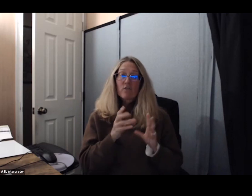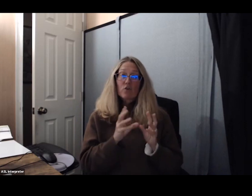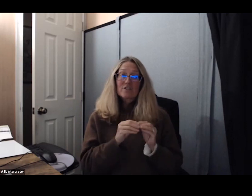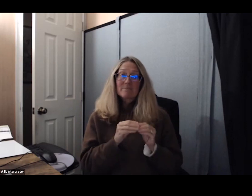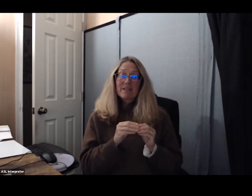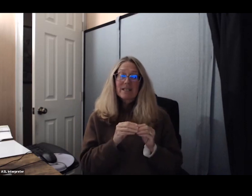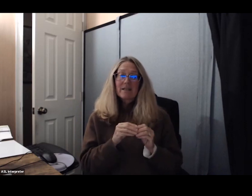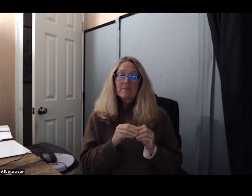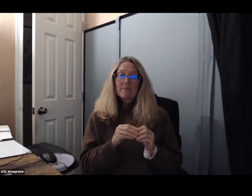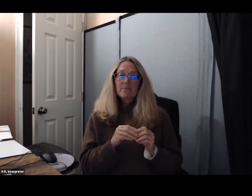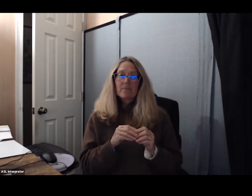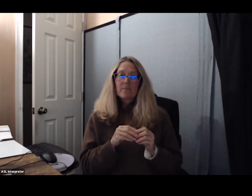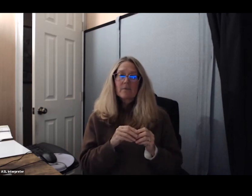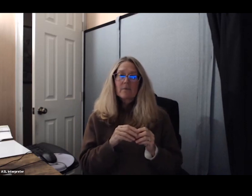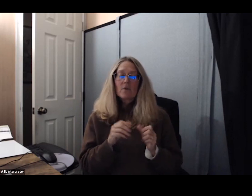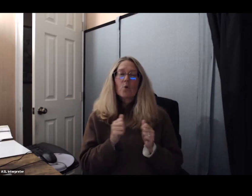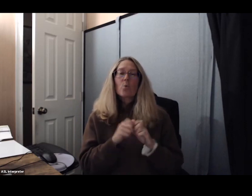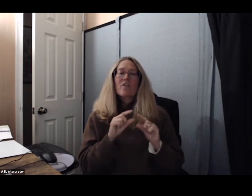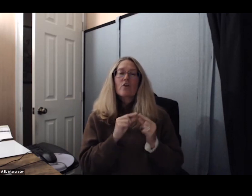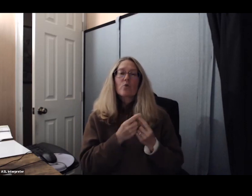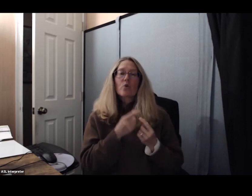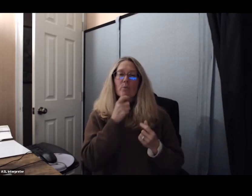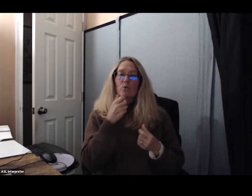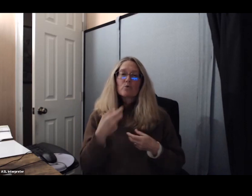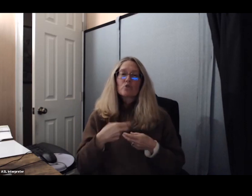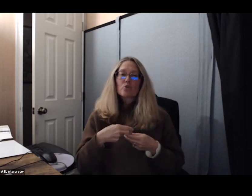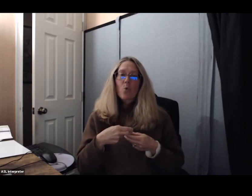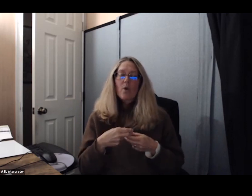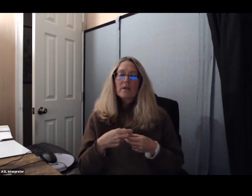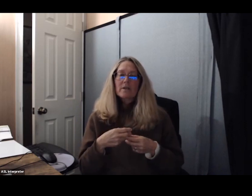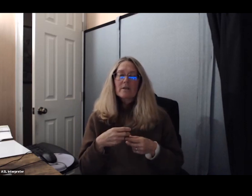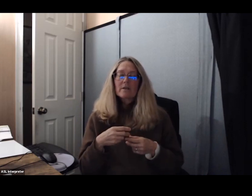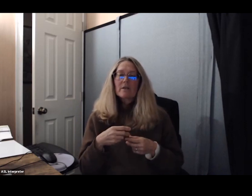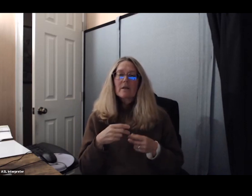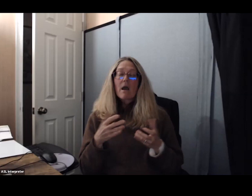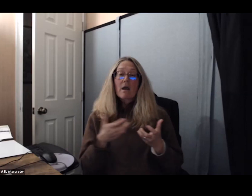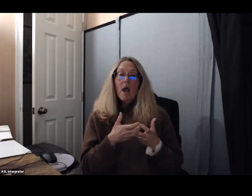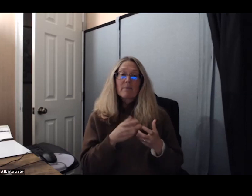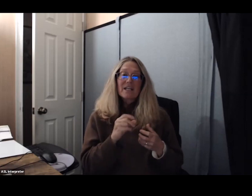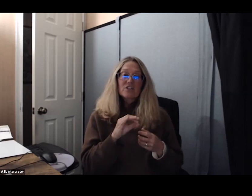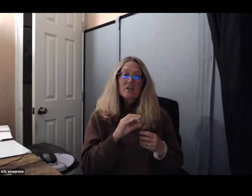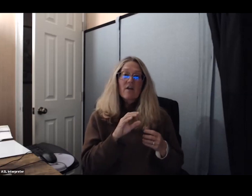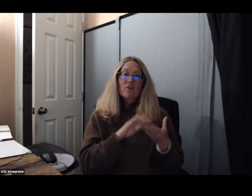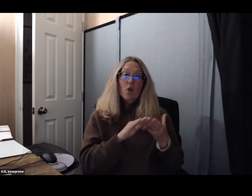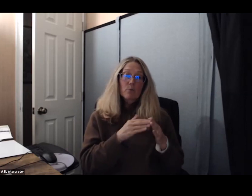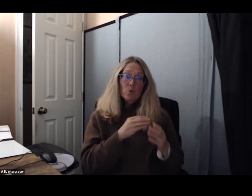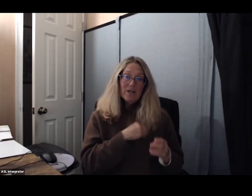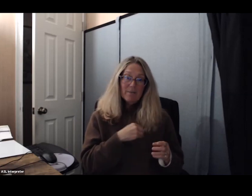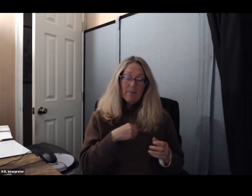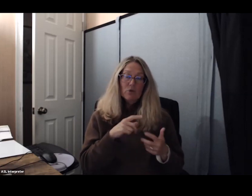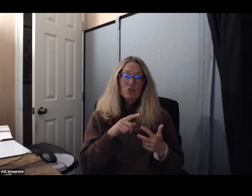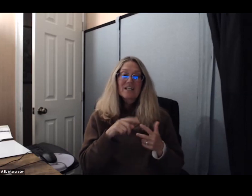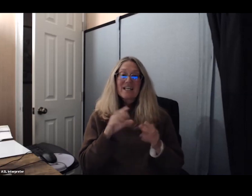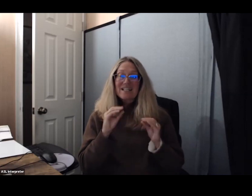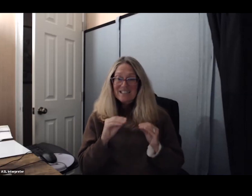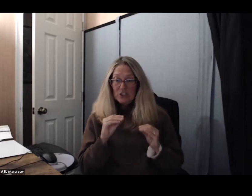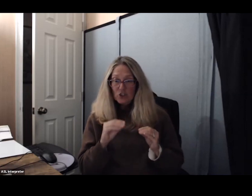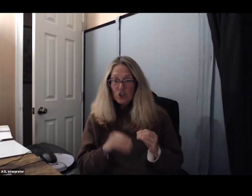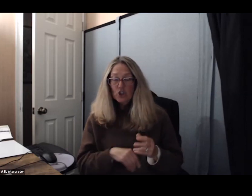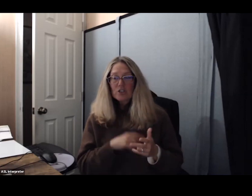meeting with the group that joined us. It's a combination of community members,